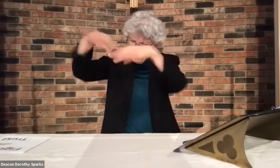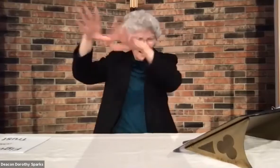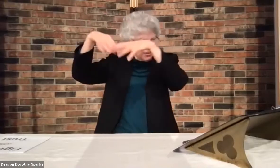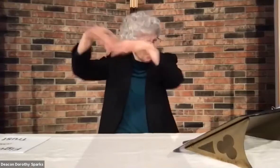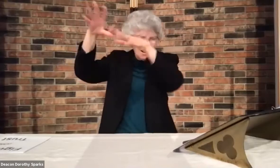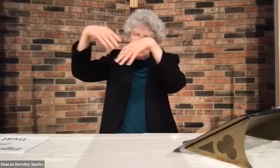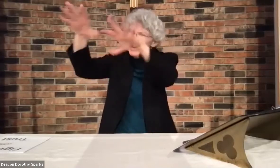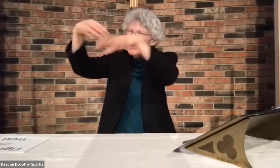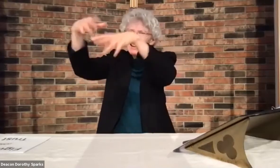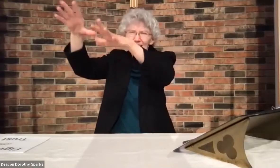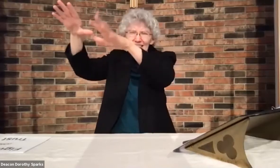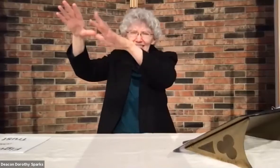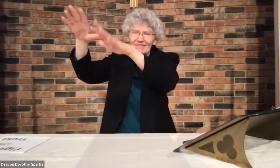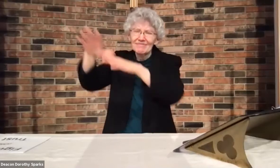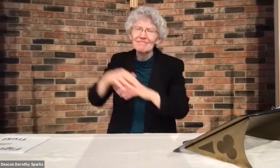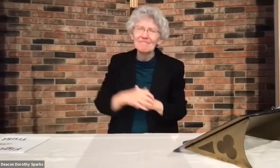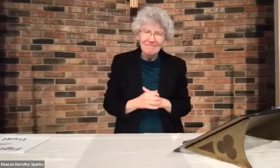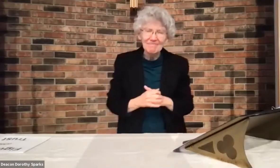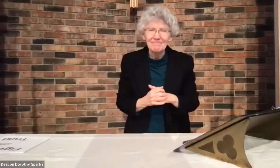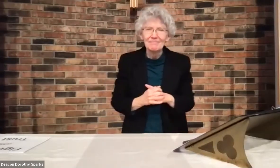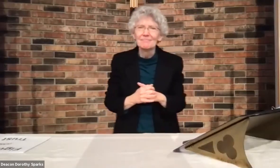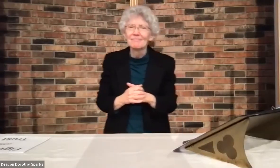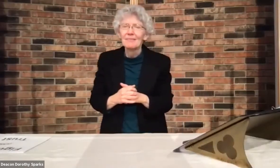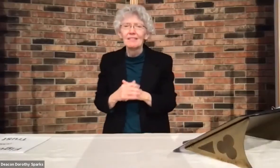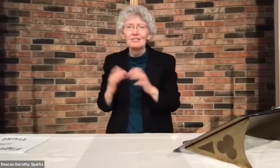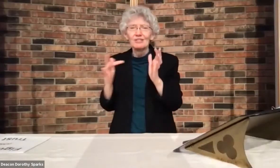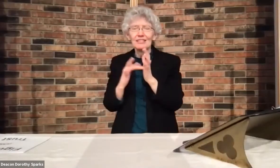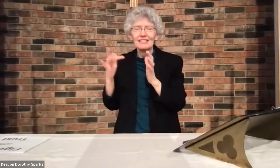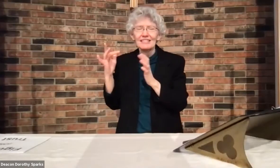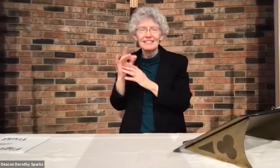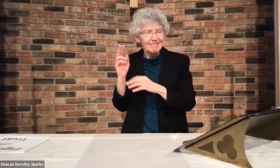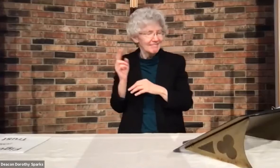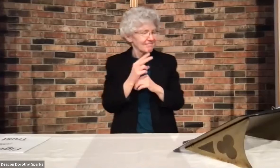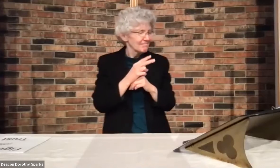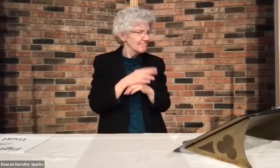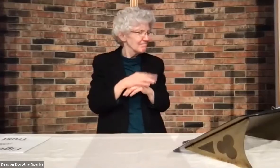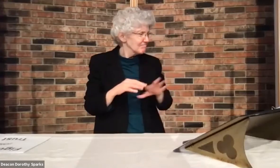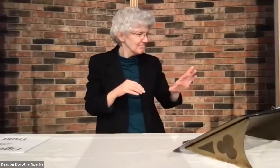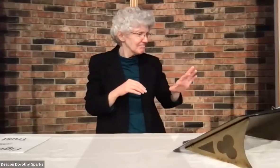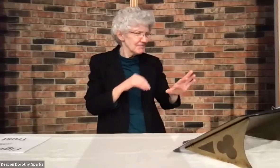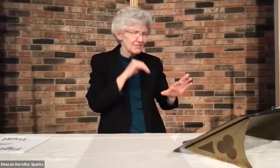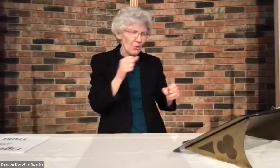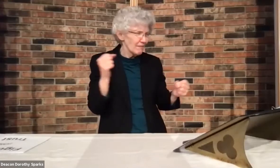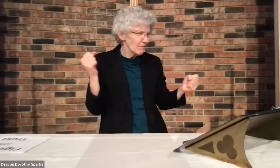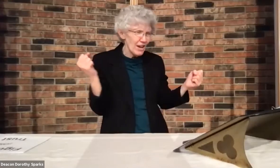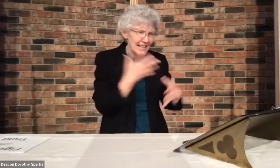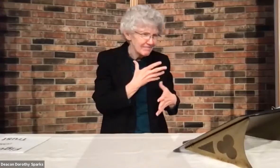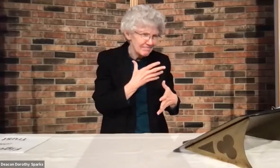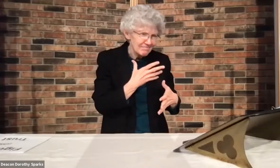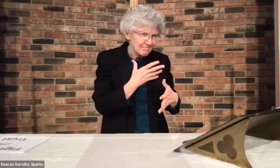saw this, he bowed down before Jesus and said, "Go away from me, Lord. I am a sinful man." James and